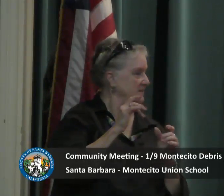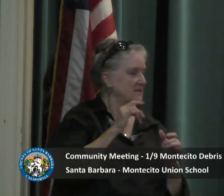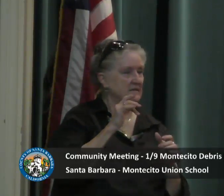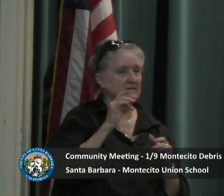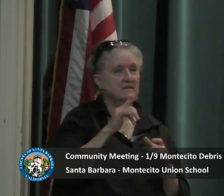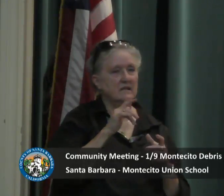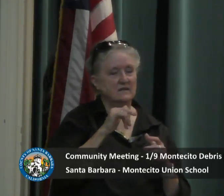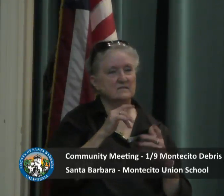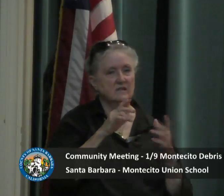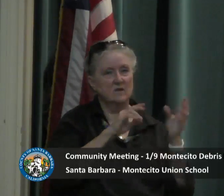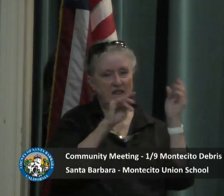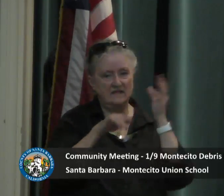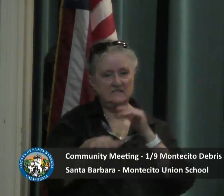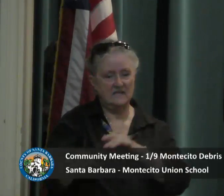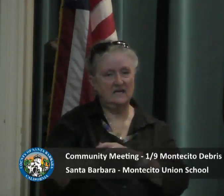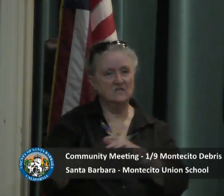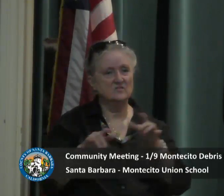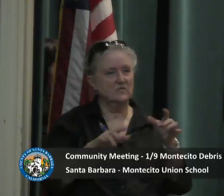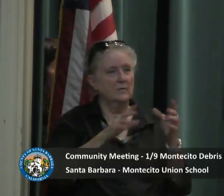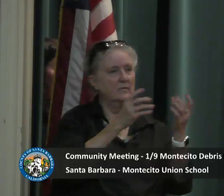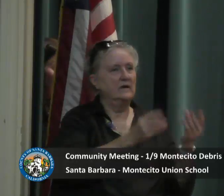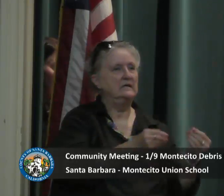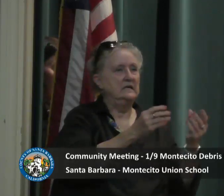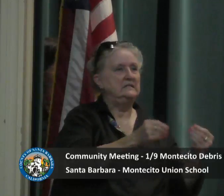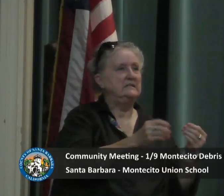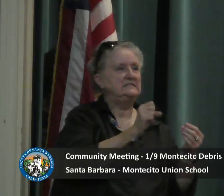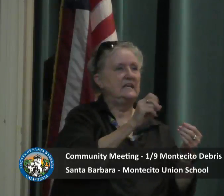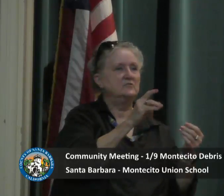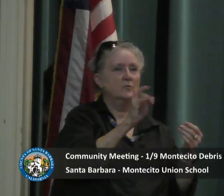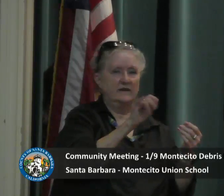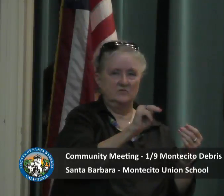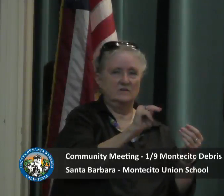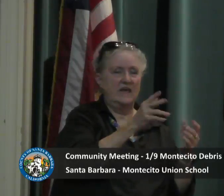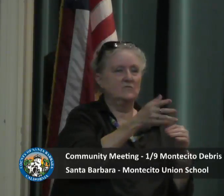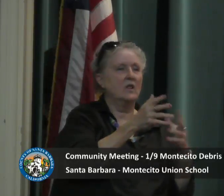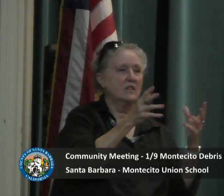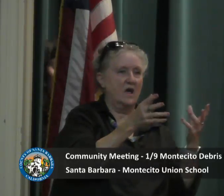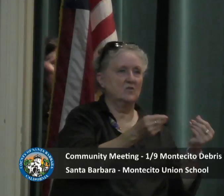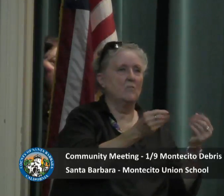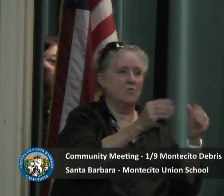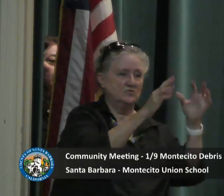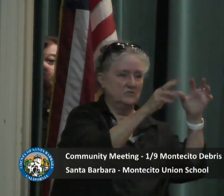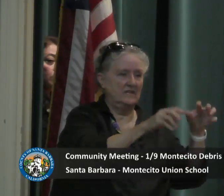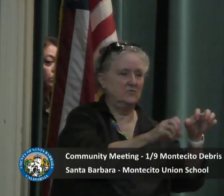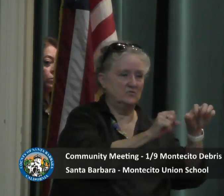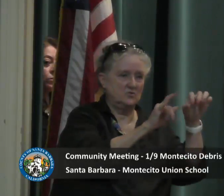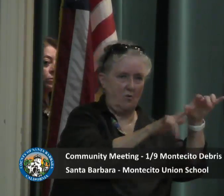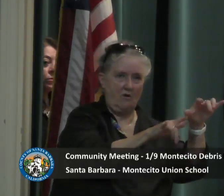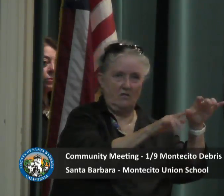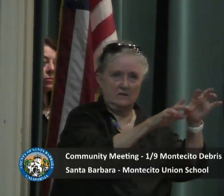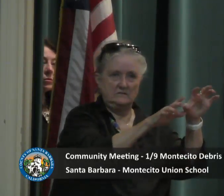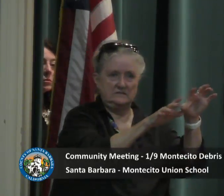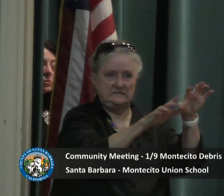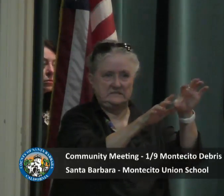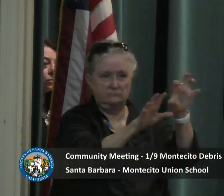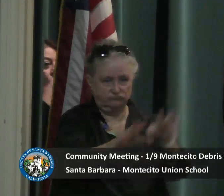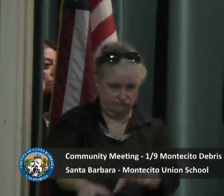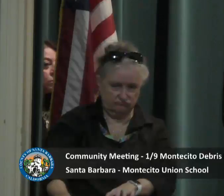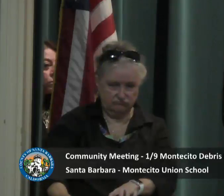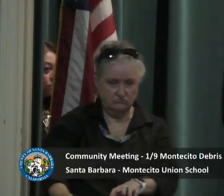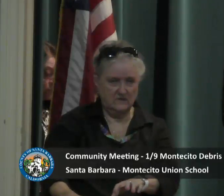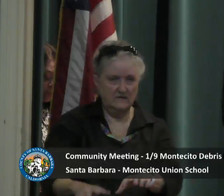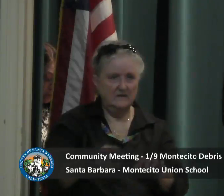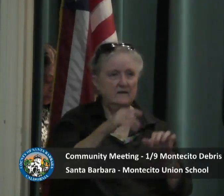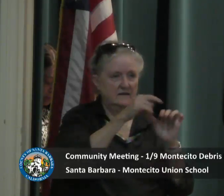style landslide is a result of saturation. It's after a lot of moisture gets in the soil and a large depth